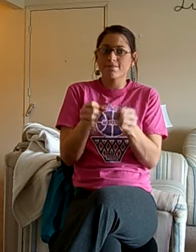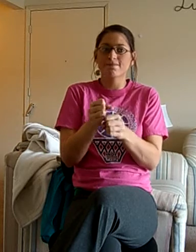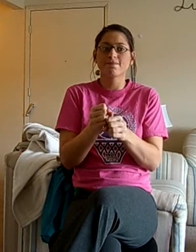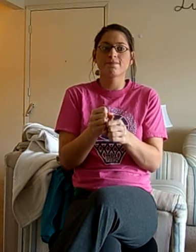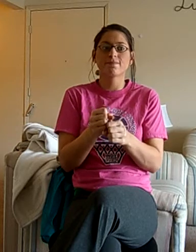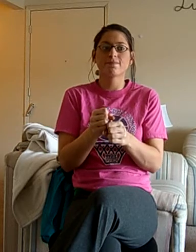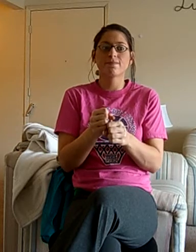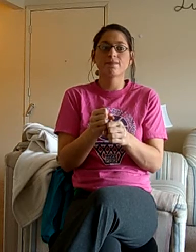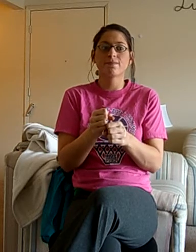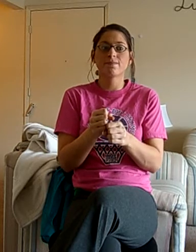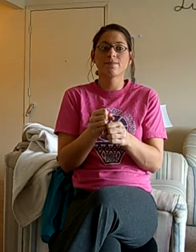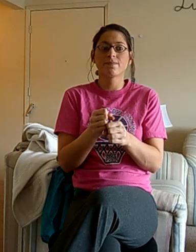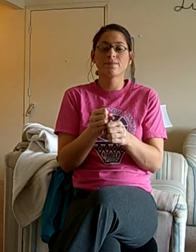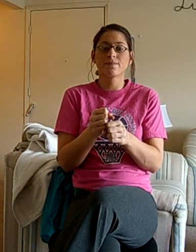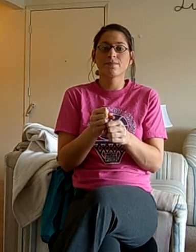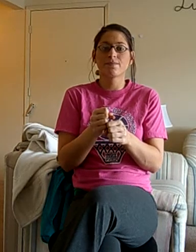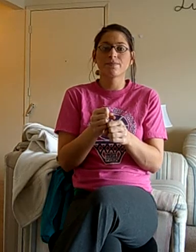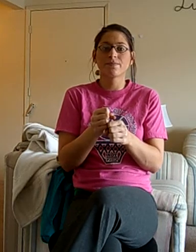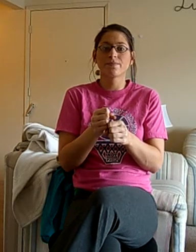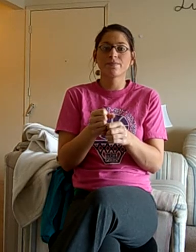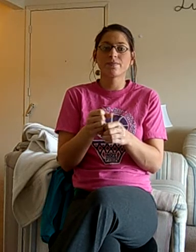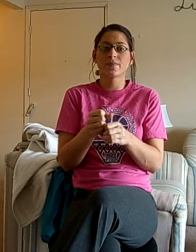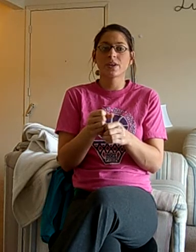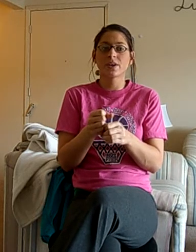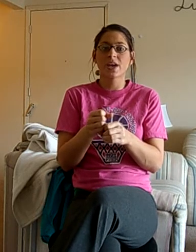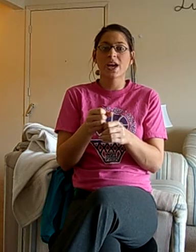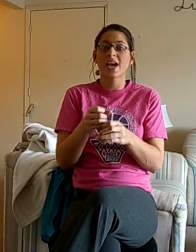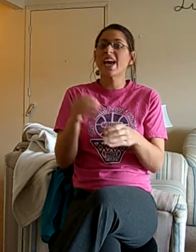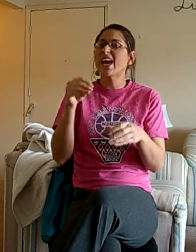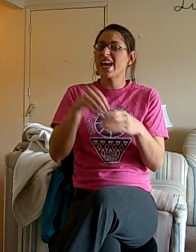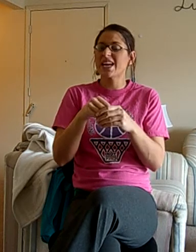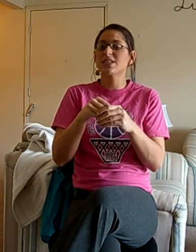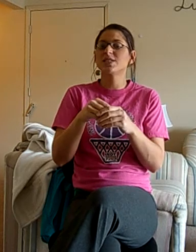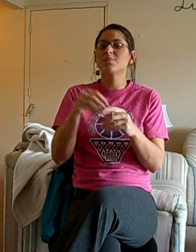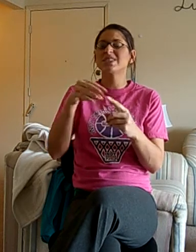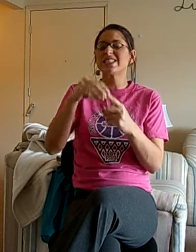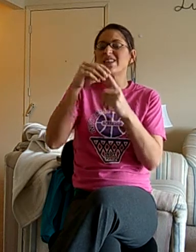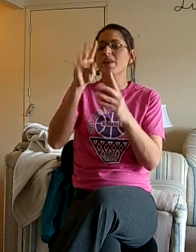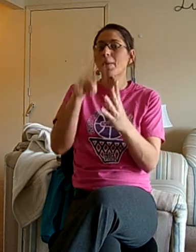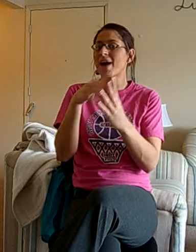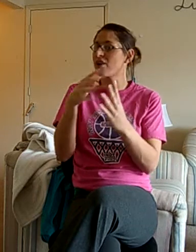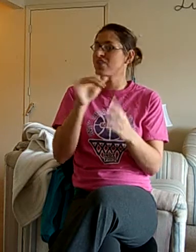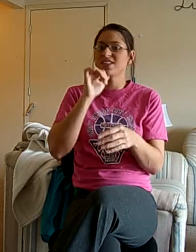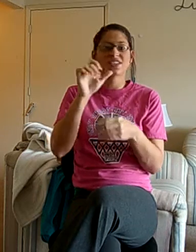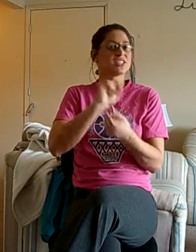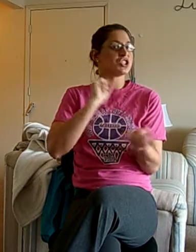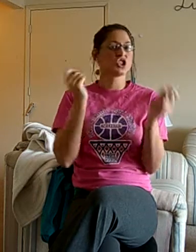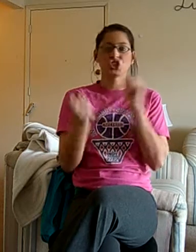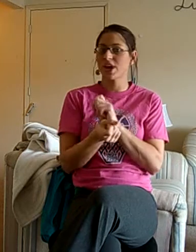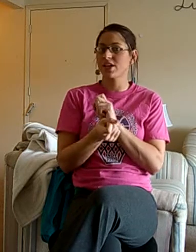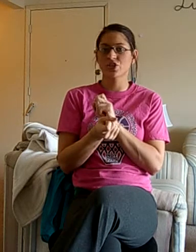and they are arranged in a specific pattern that does not change. The particles are held in place.